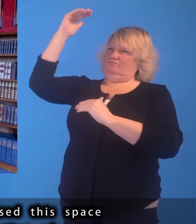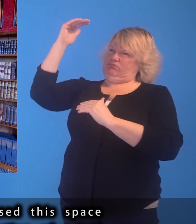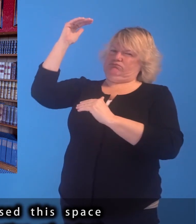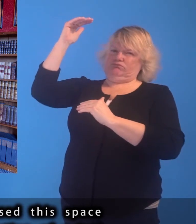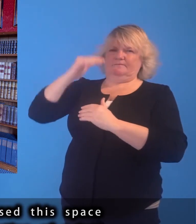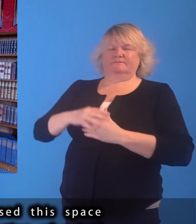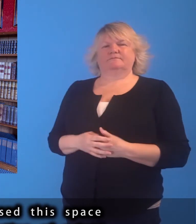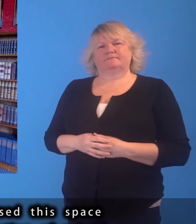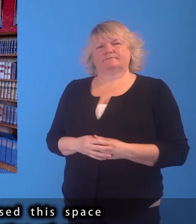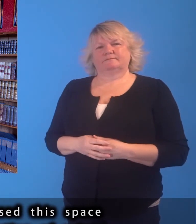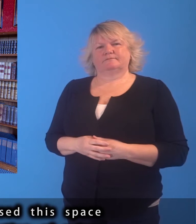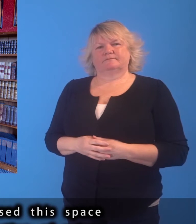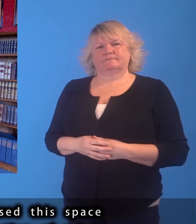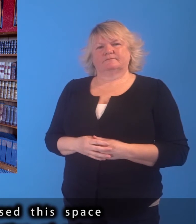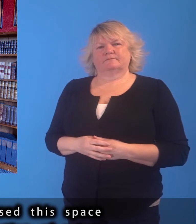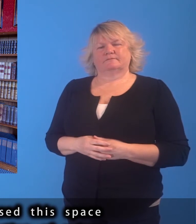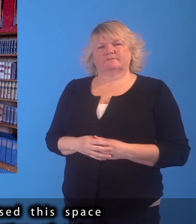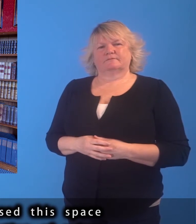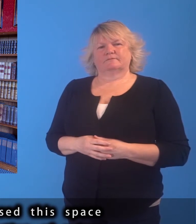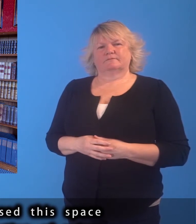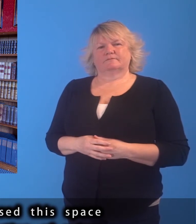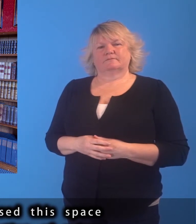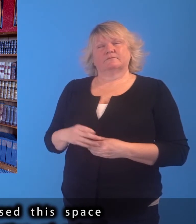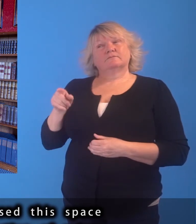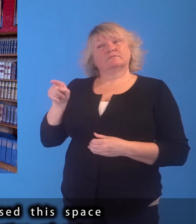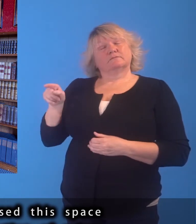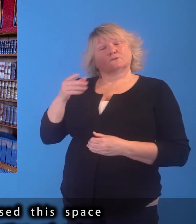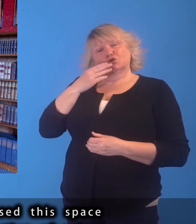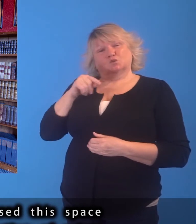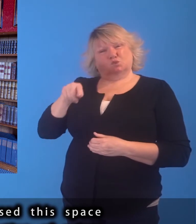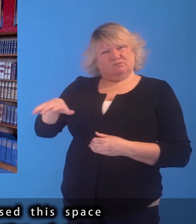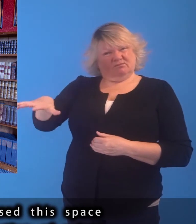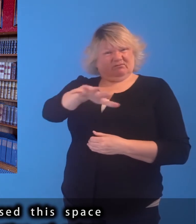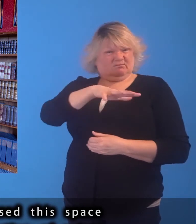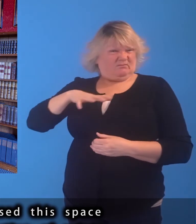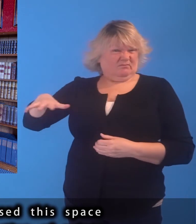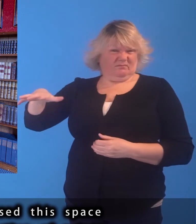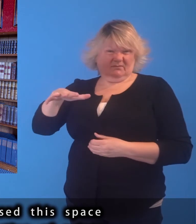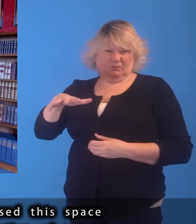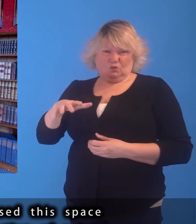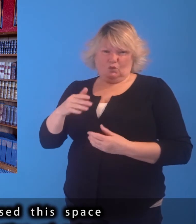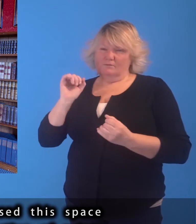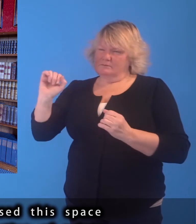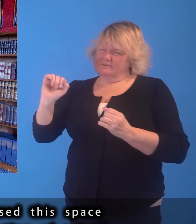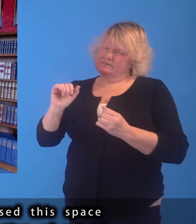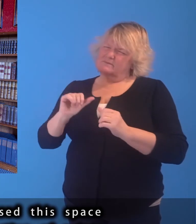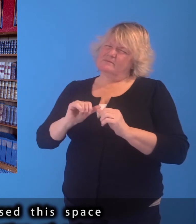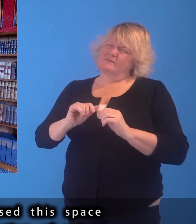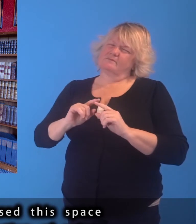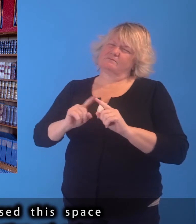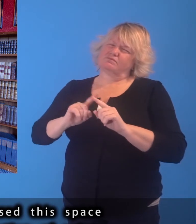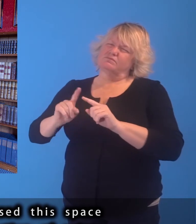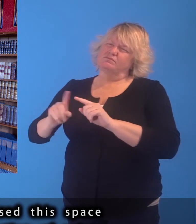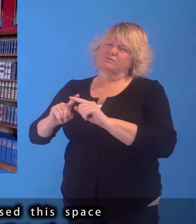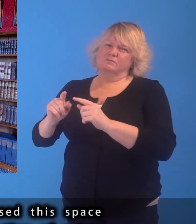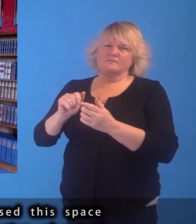tapestries, is very different to our own, but is typically Victorian or Edwardian.